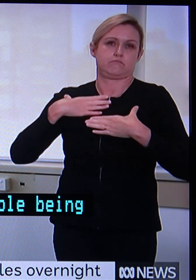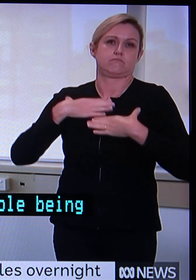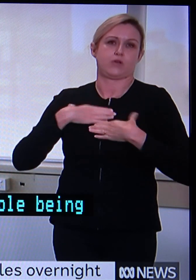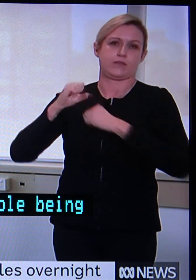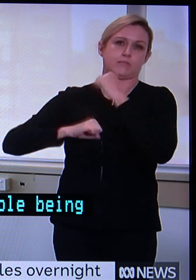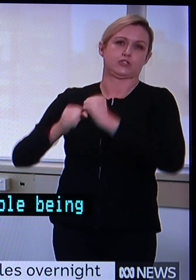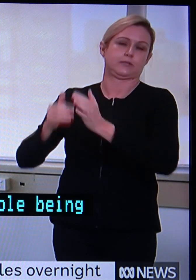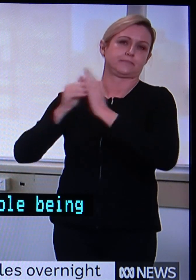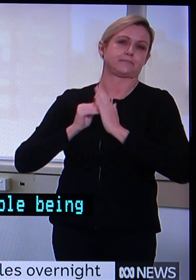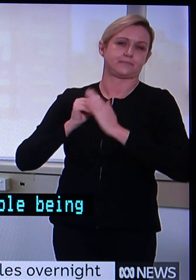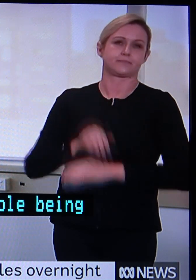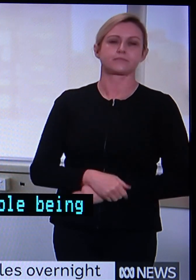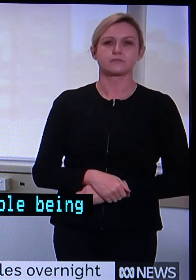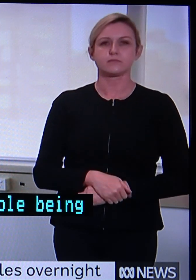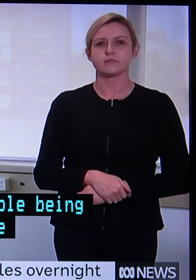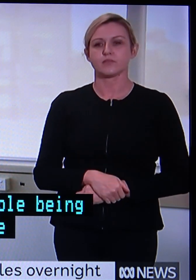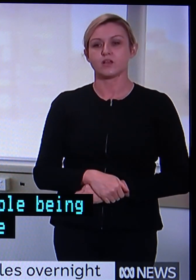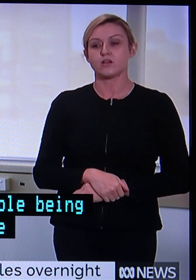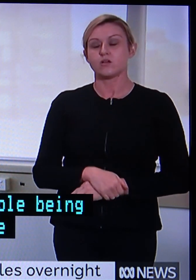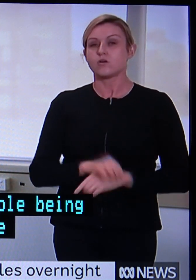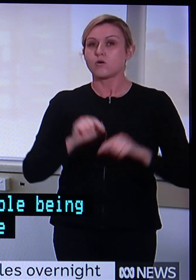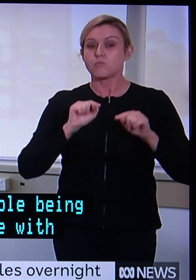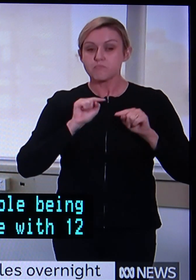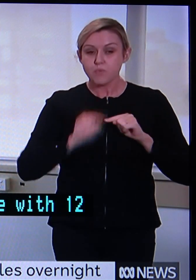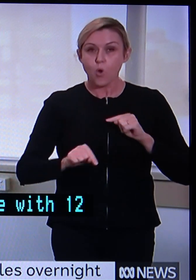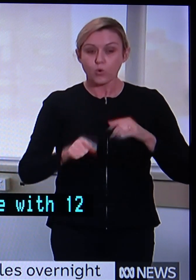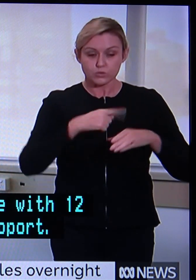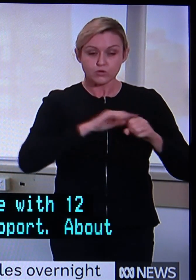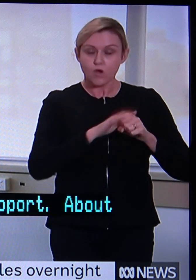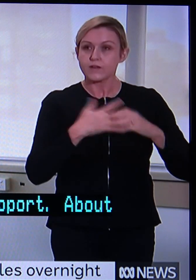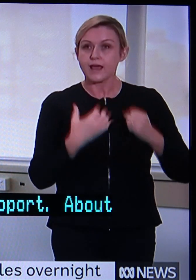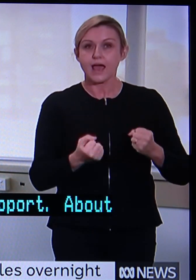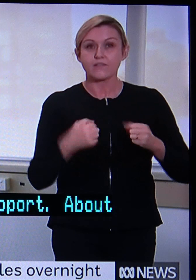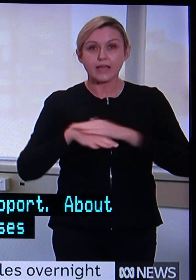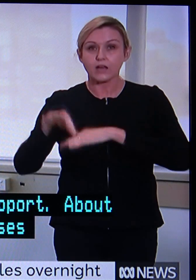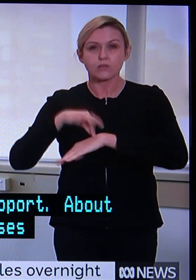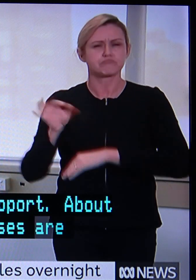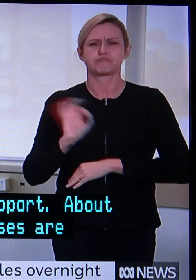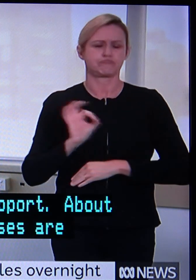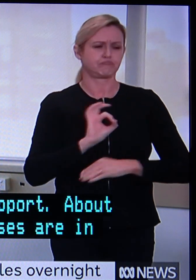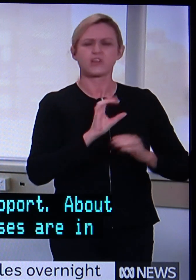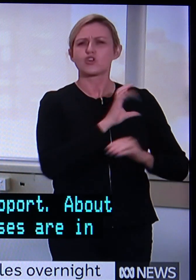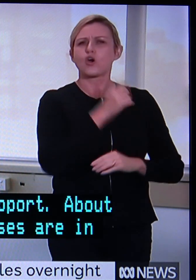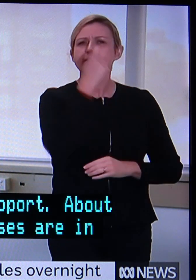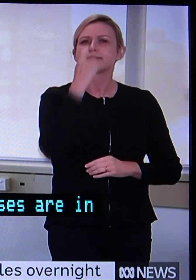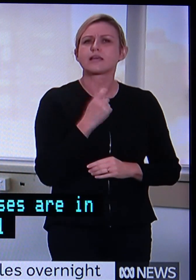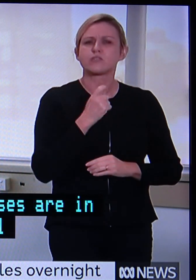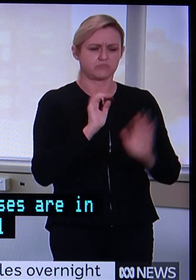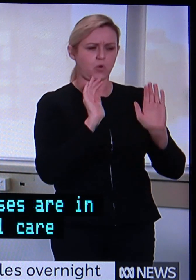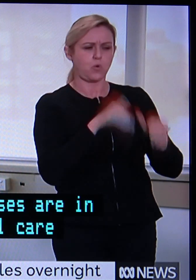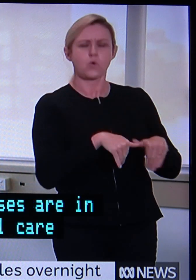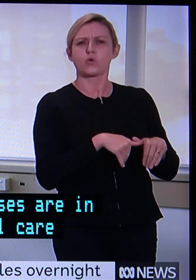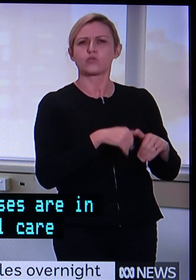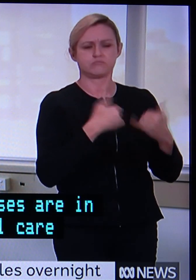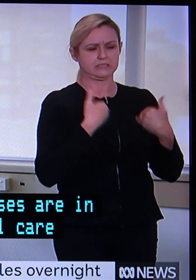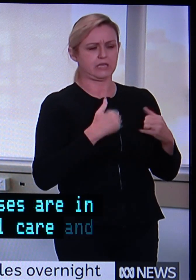About 3/4 of the cases are in non-acute out-of-hospital care, and that reflects that the disease can be mild in